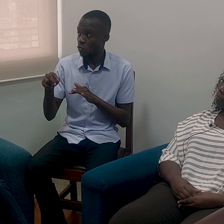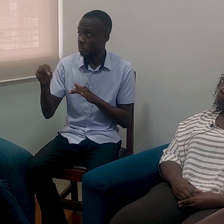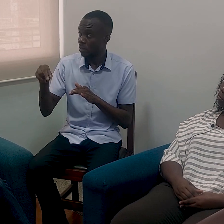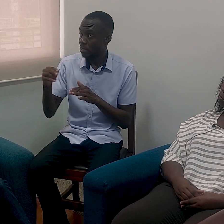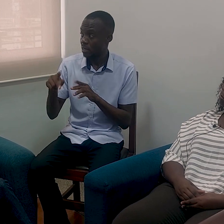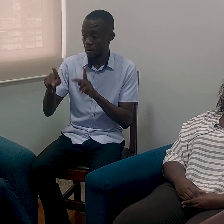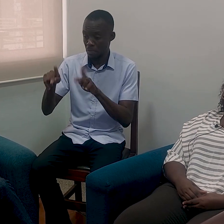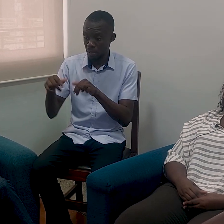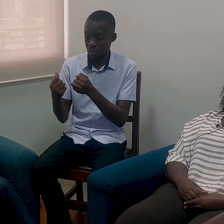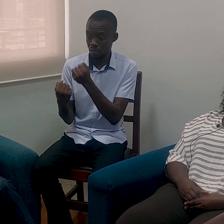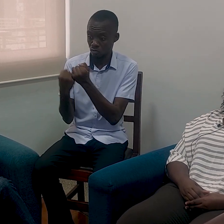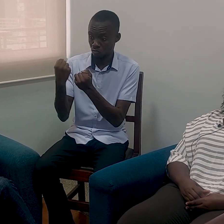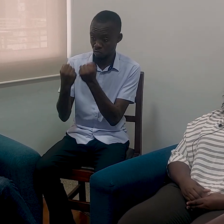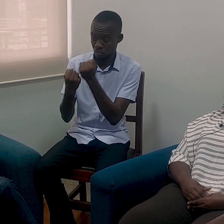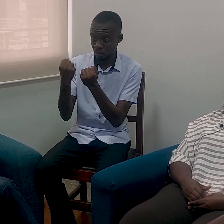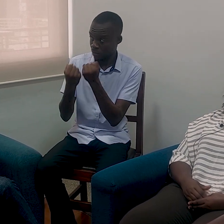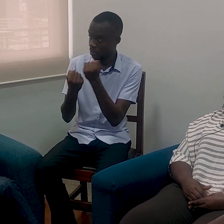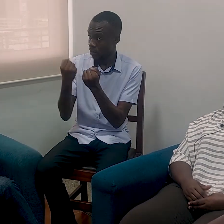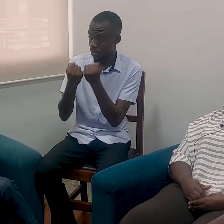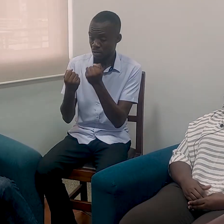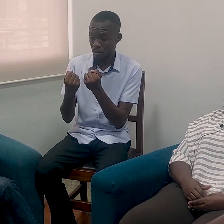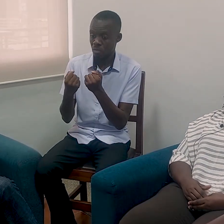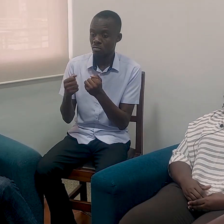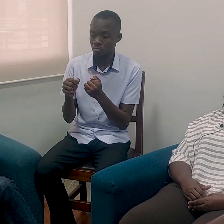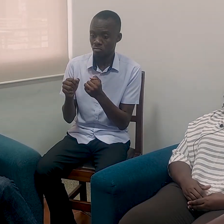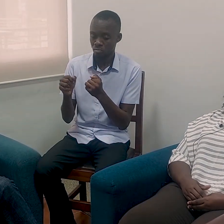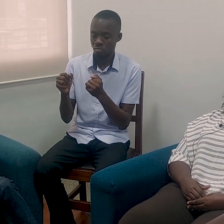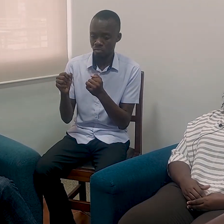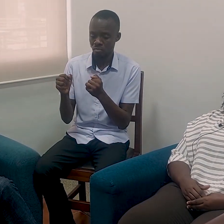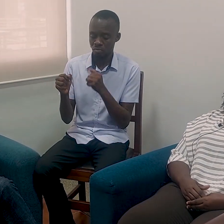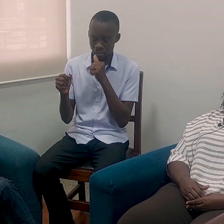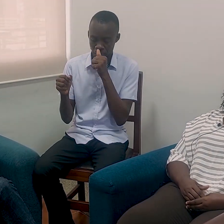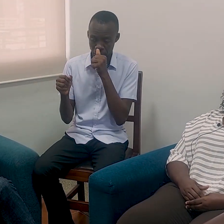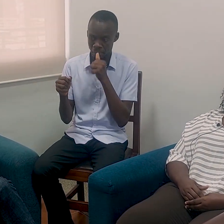need to feel heard. You always need a safe